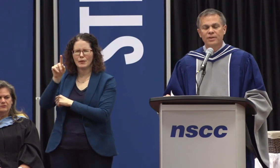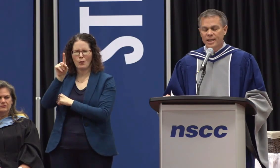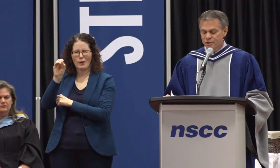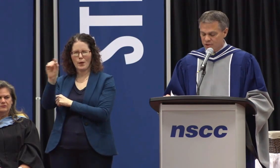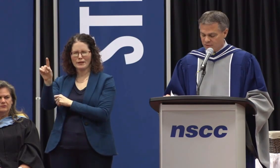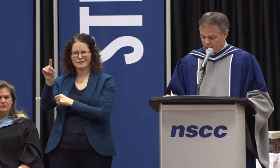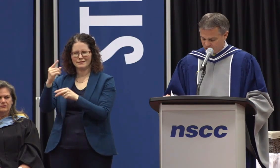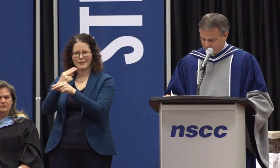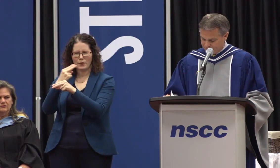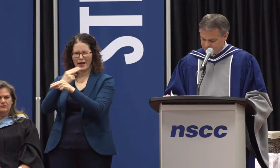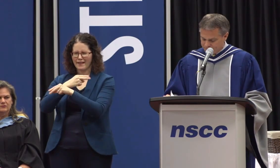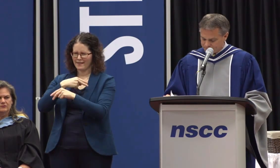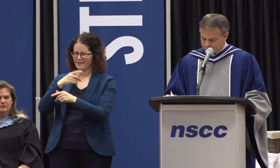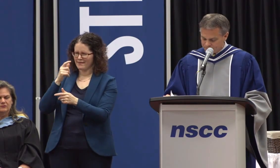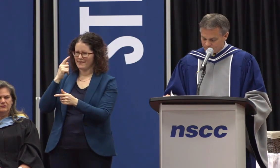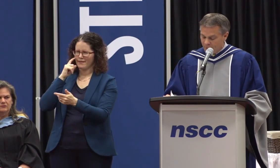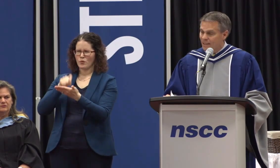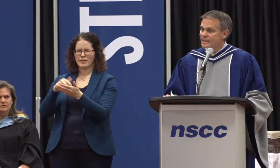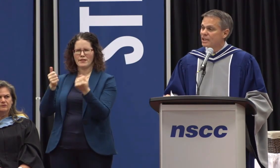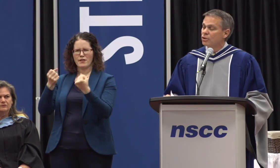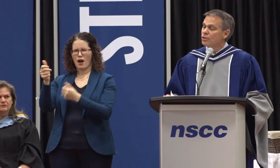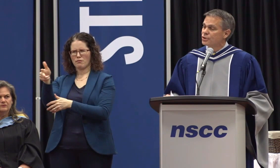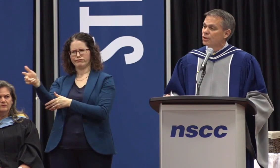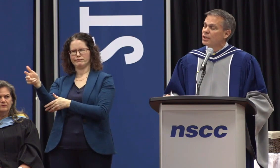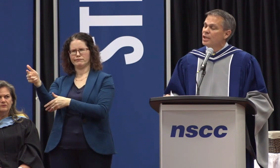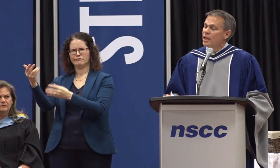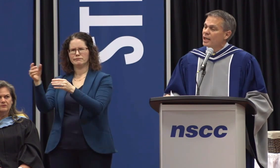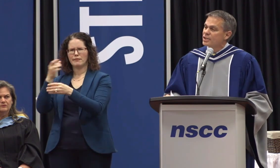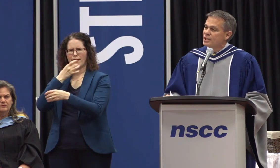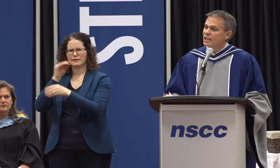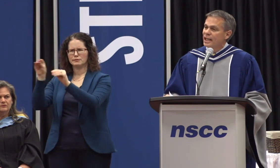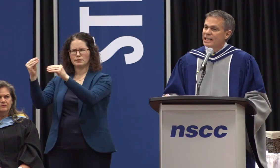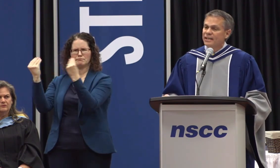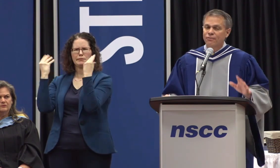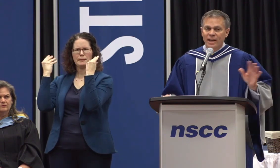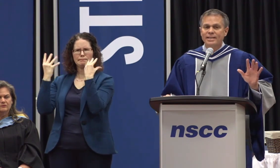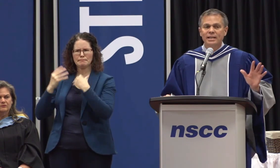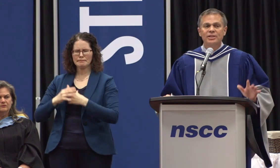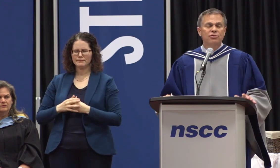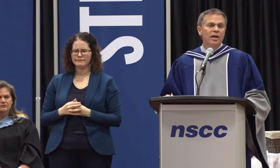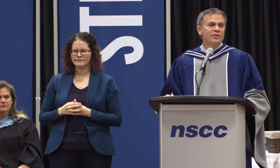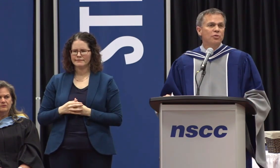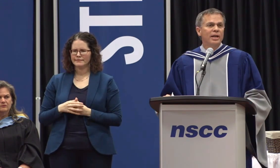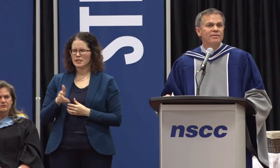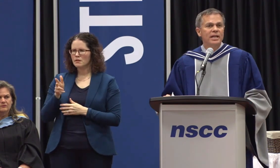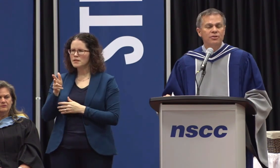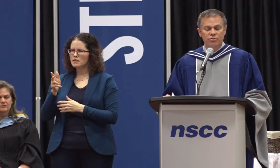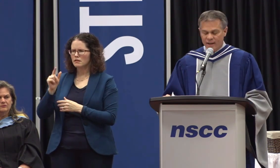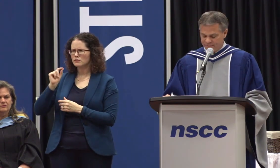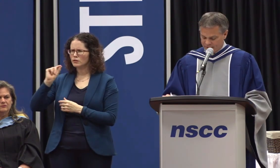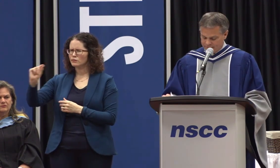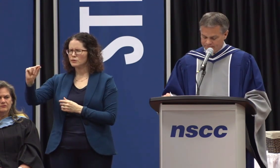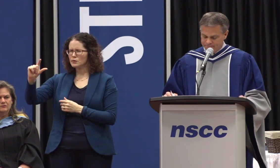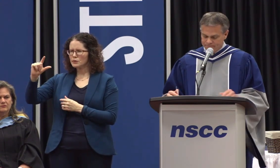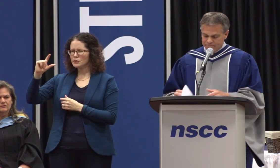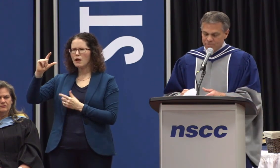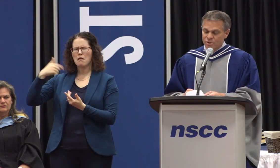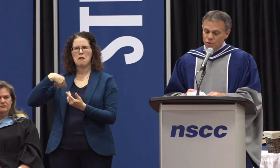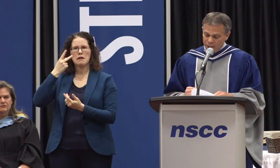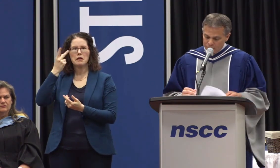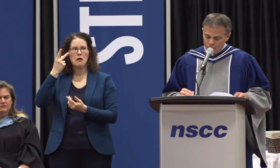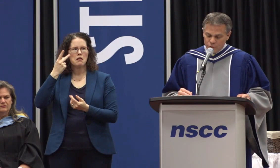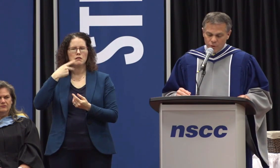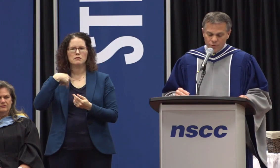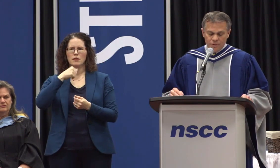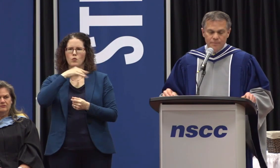4-way flashers flashing. As I get closer, I could see a lady frantically trying to wave down traffic.